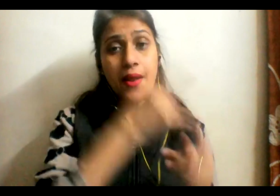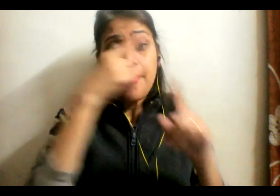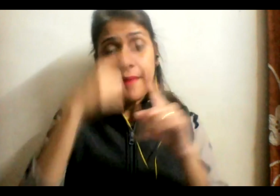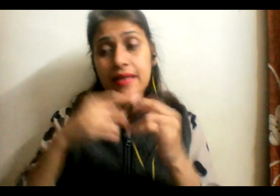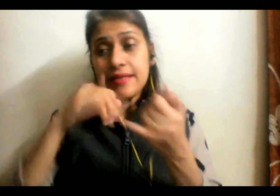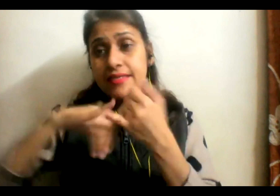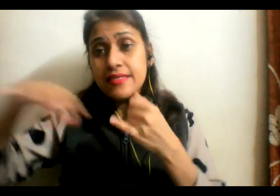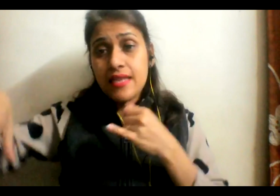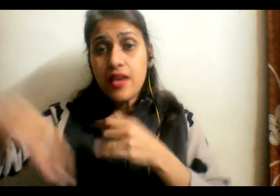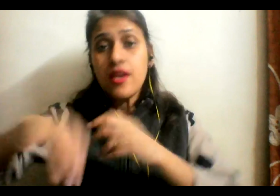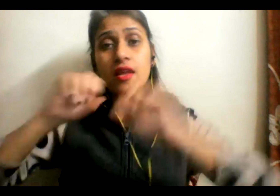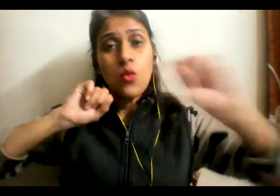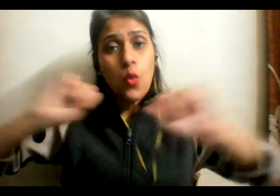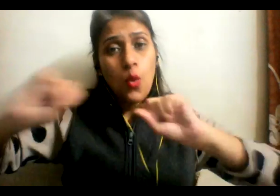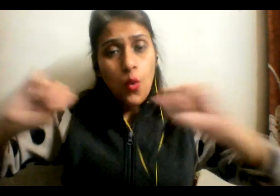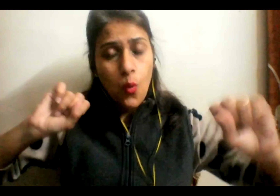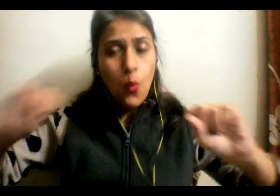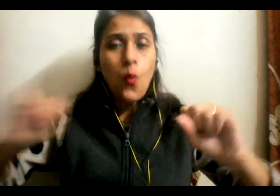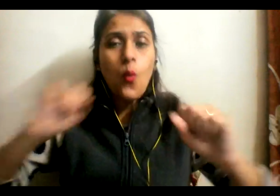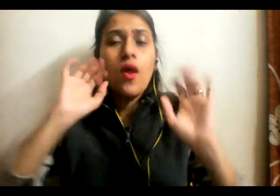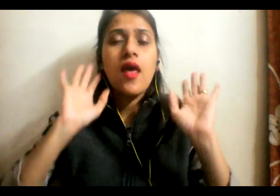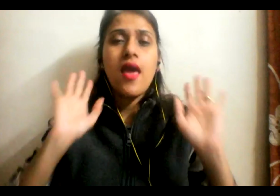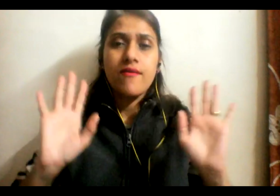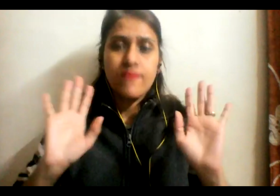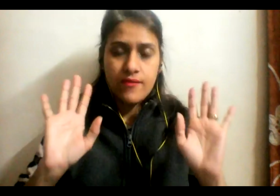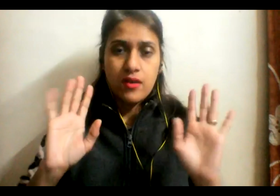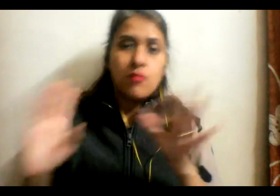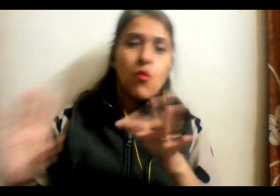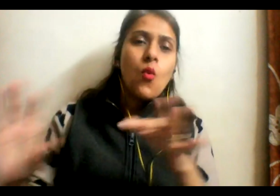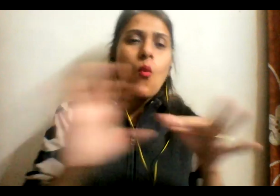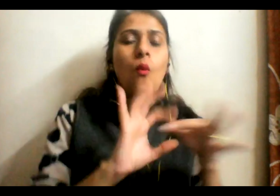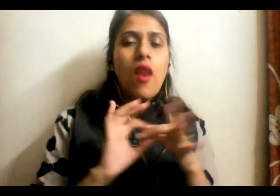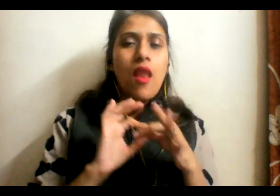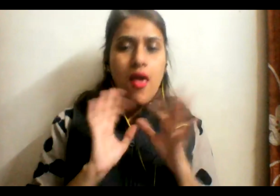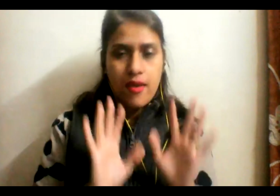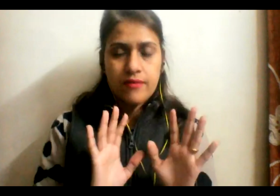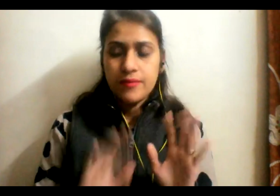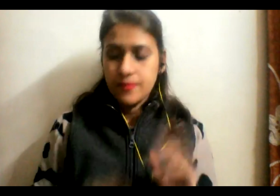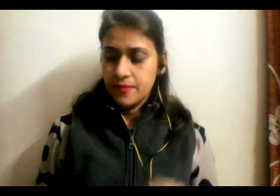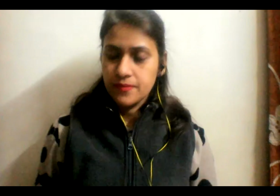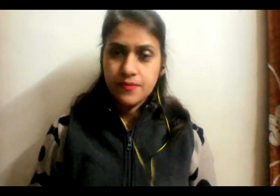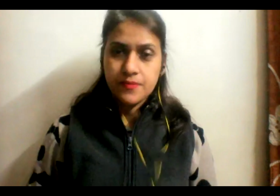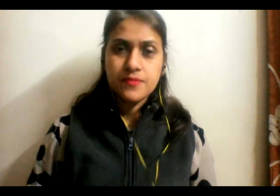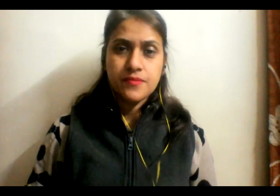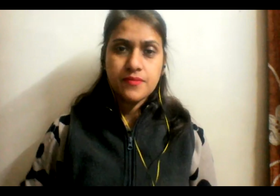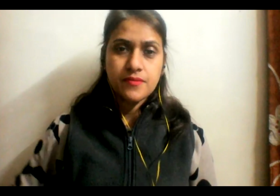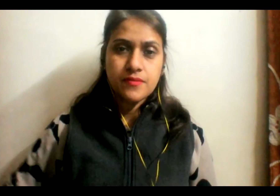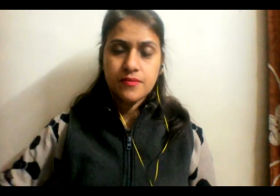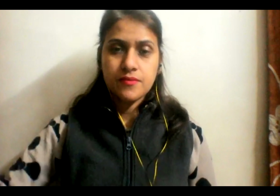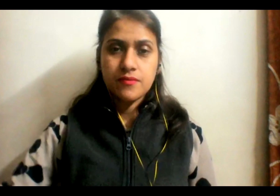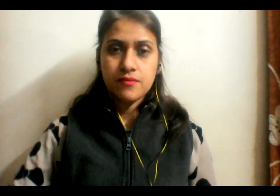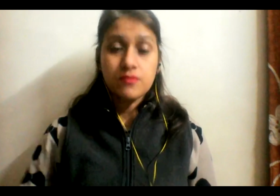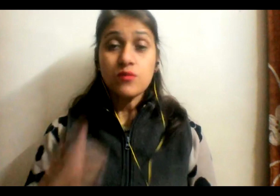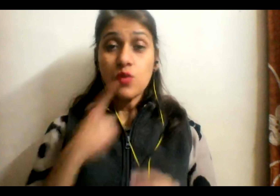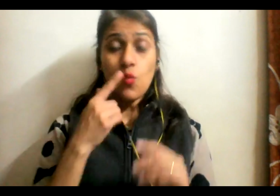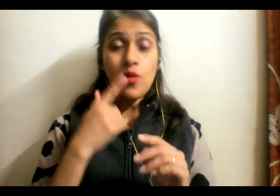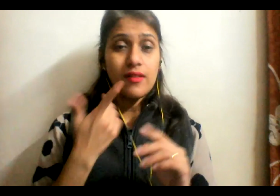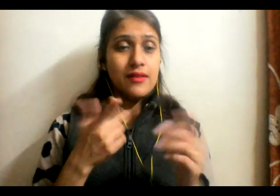states, yes, they will be binding by it, but then when it comes to certifying a disability of a